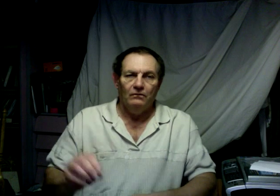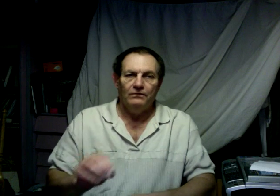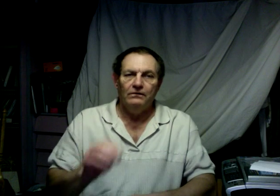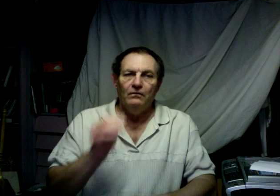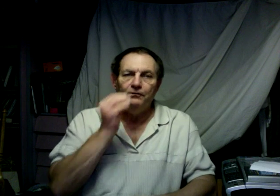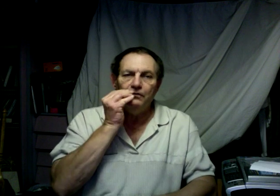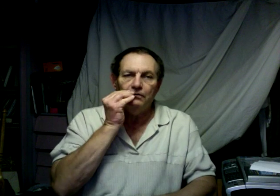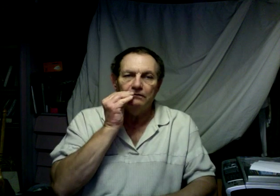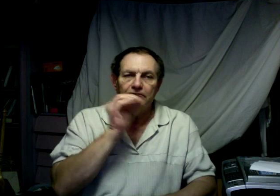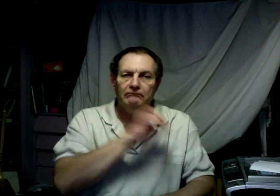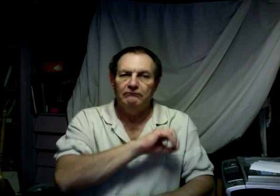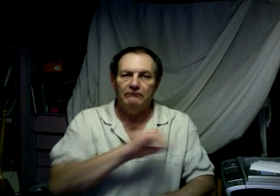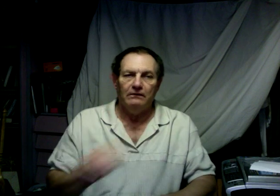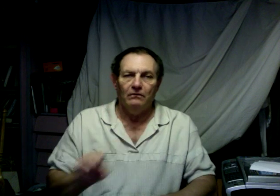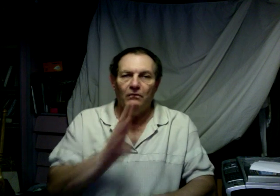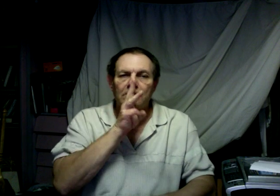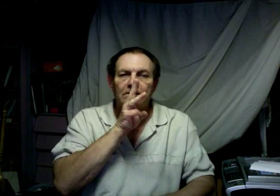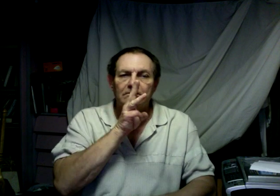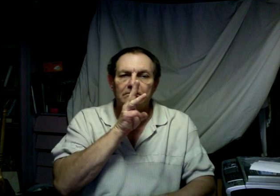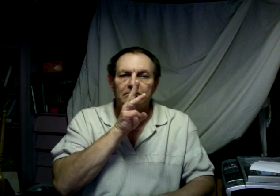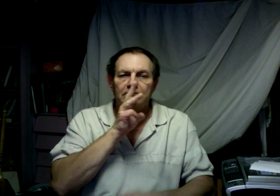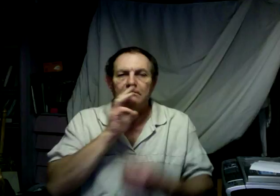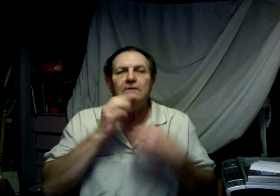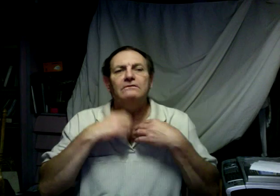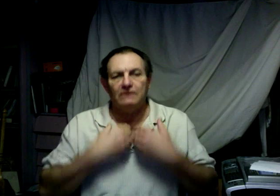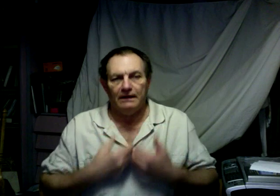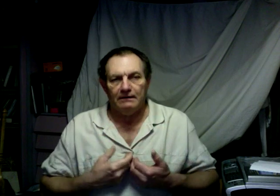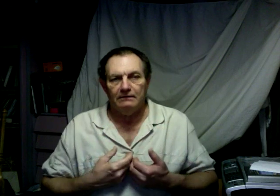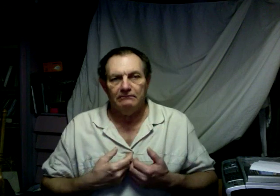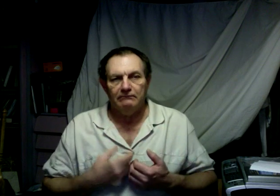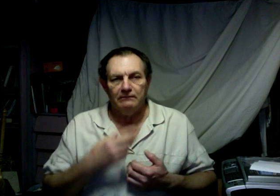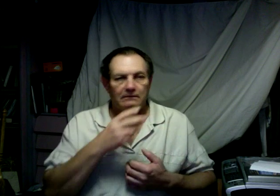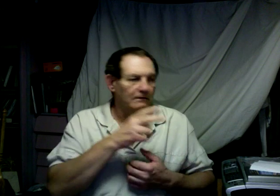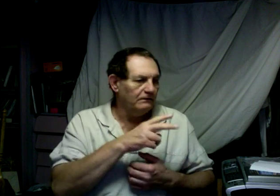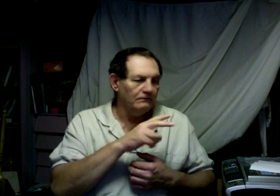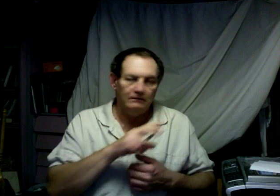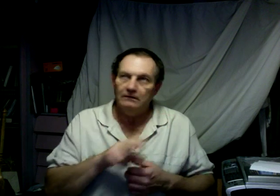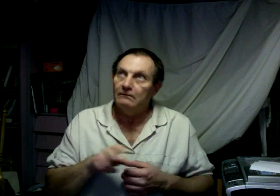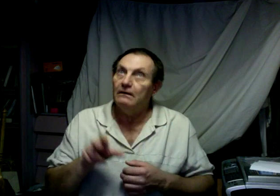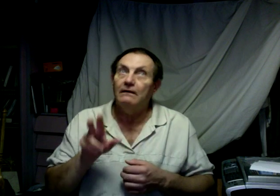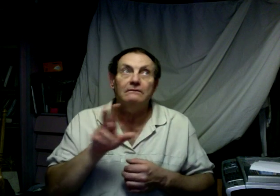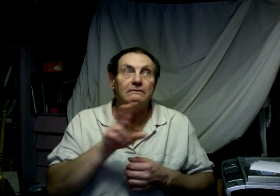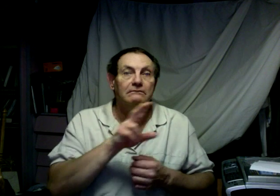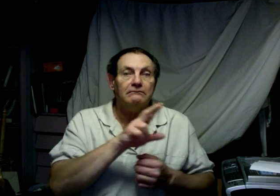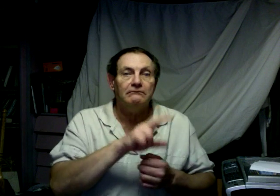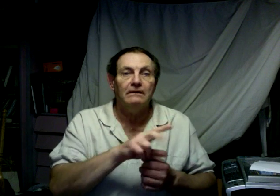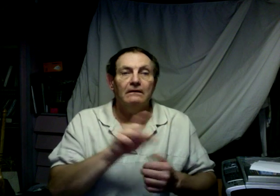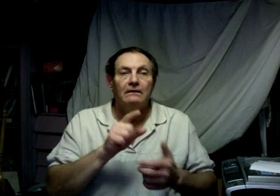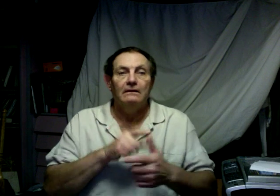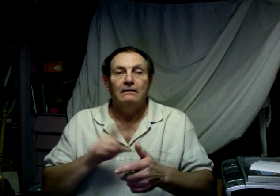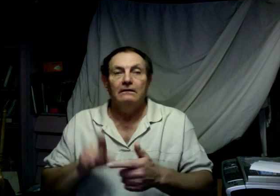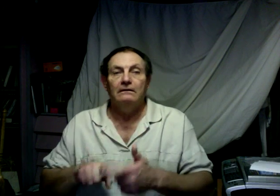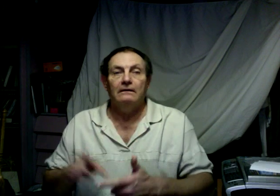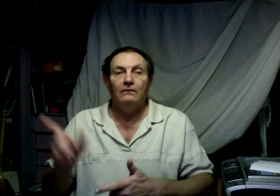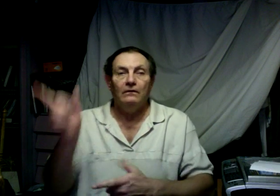with no food and no water. He was tired. He's looking around. And then one